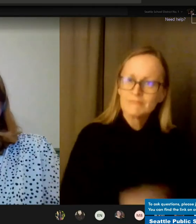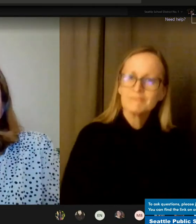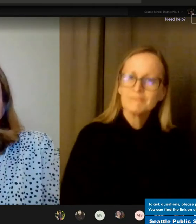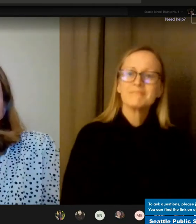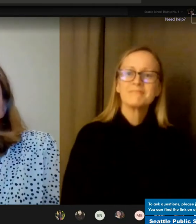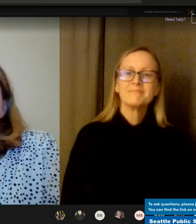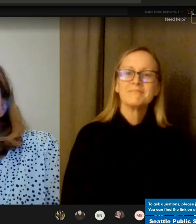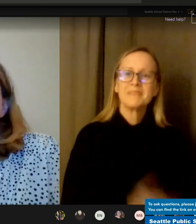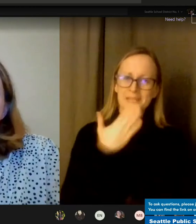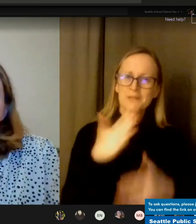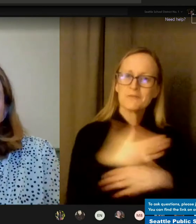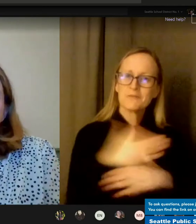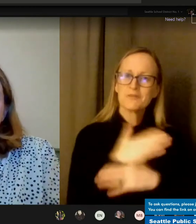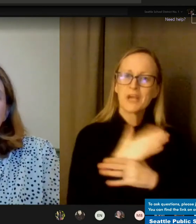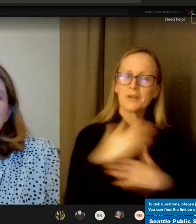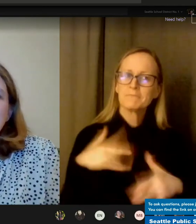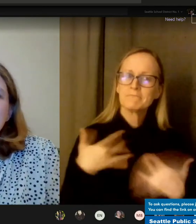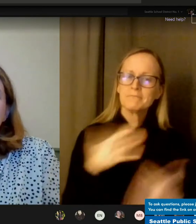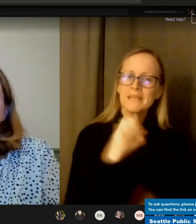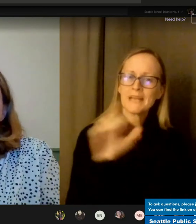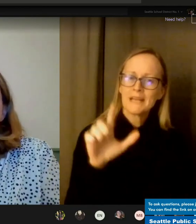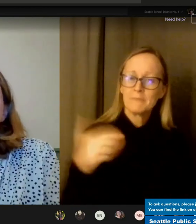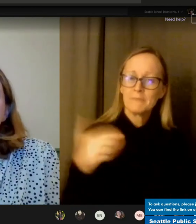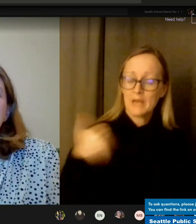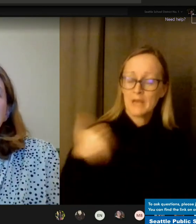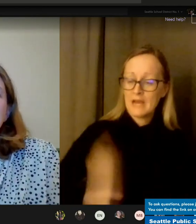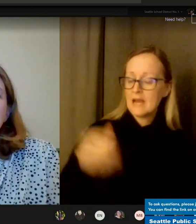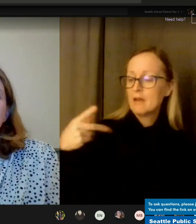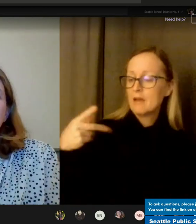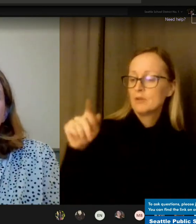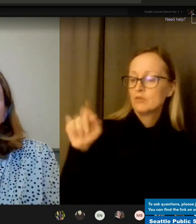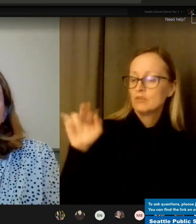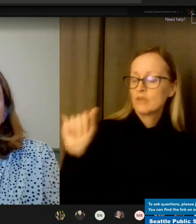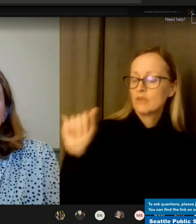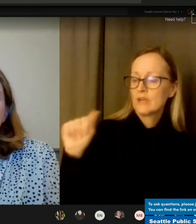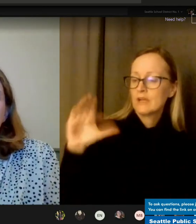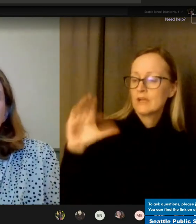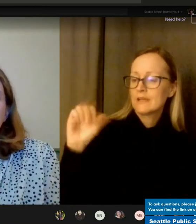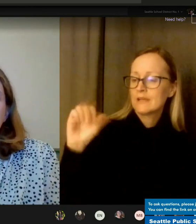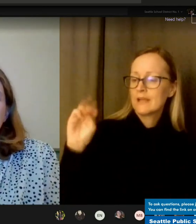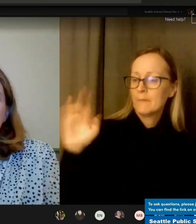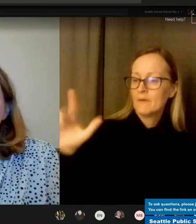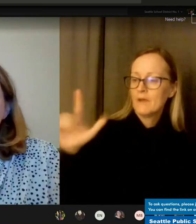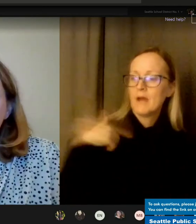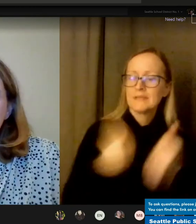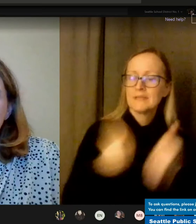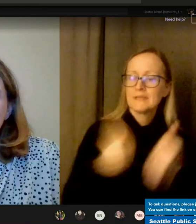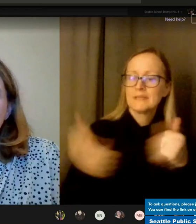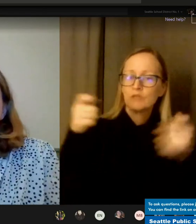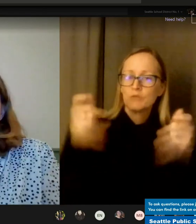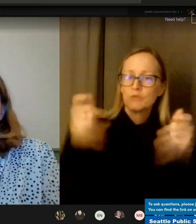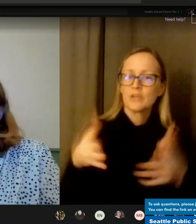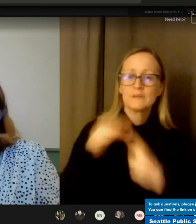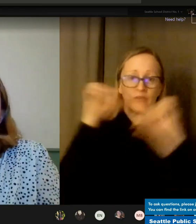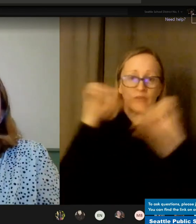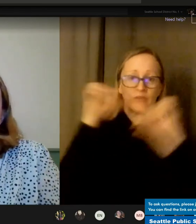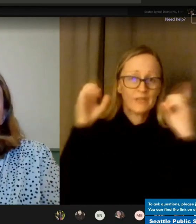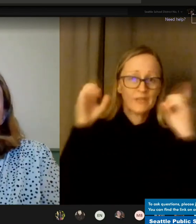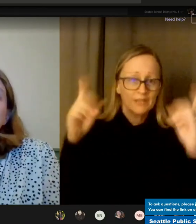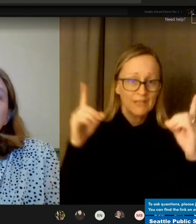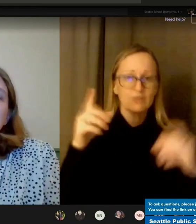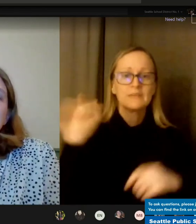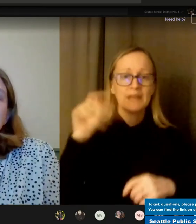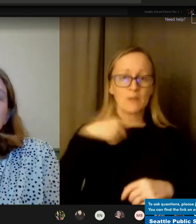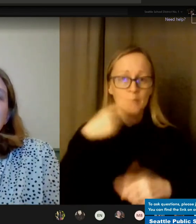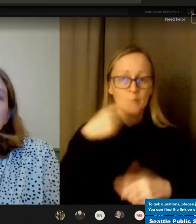sharing. This is Trish Campbell. I am the Executive Director of Special Education in Seattle Public Schools. Thank you for being here